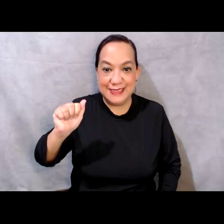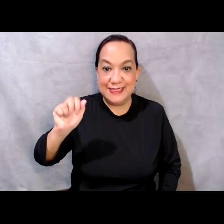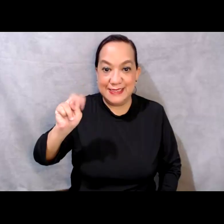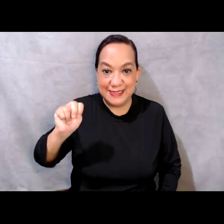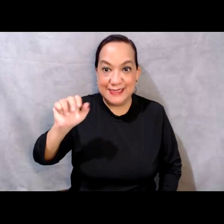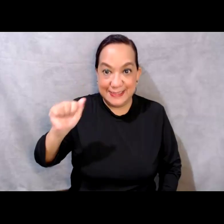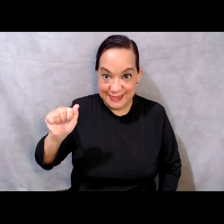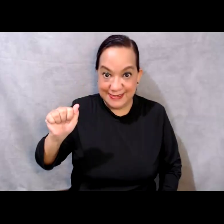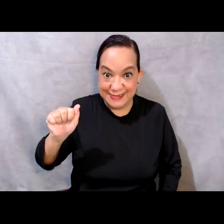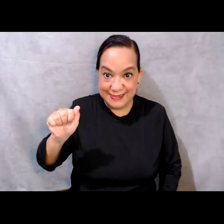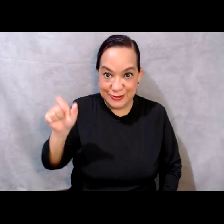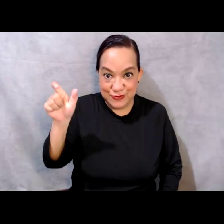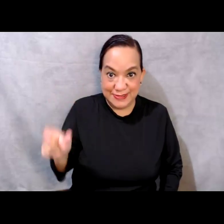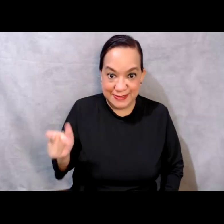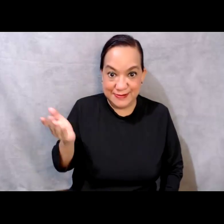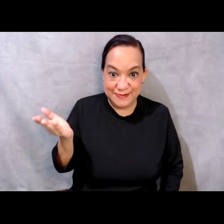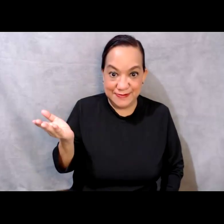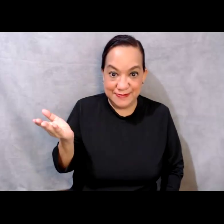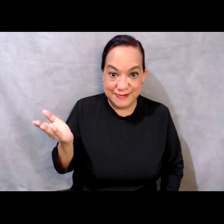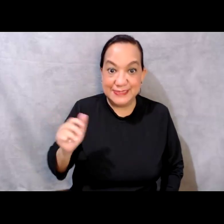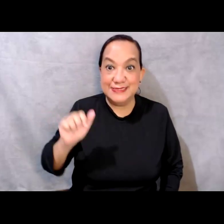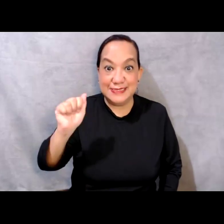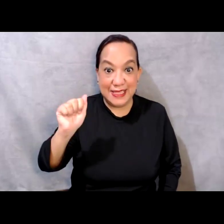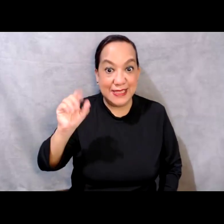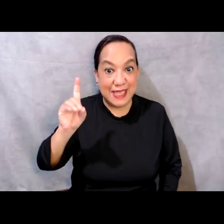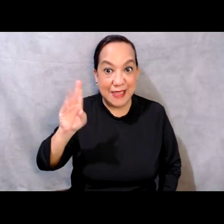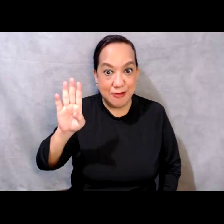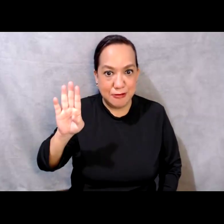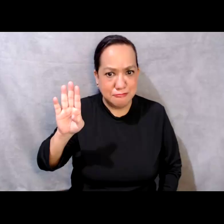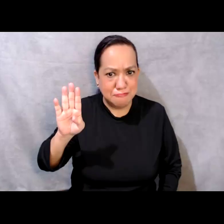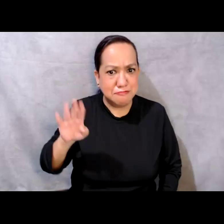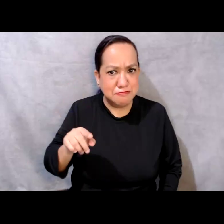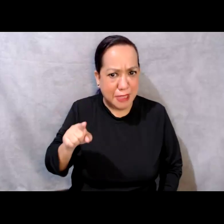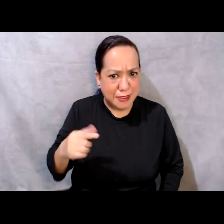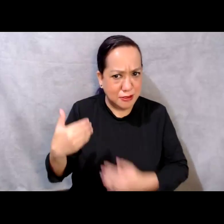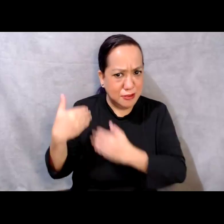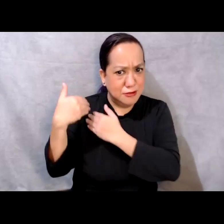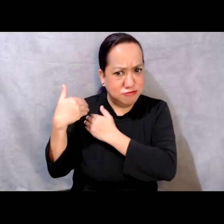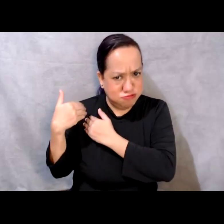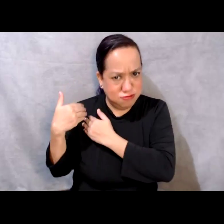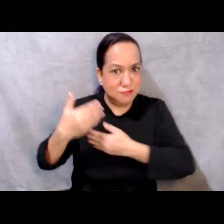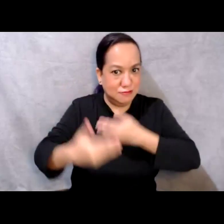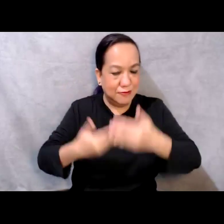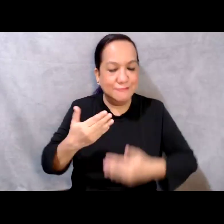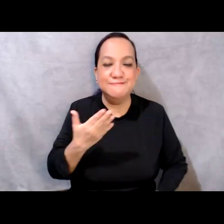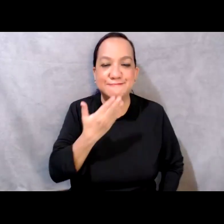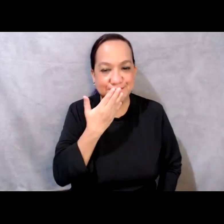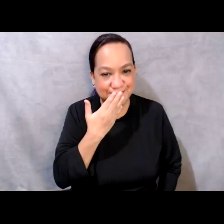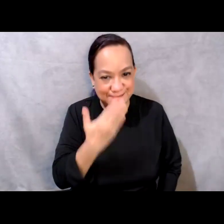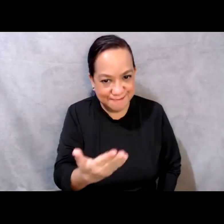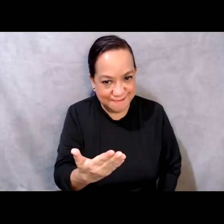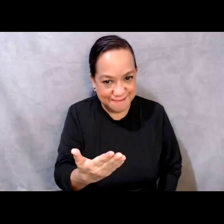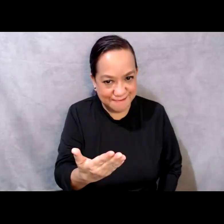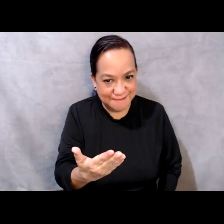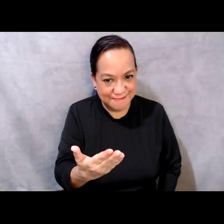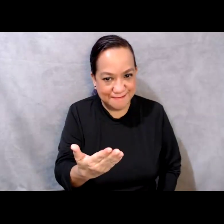Accountability Mechanism. Imrana, over to you. Thank you, Iromi, and thank you to all of you for your comments. It's always a unique